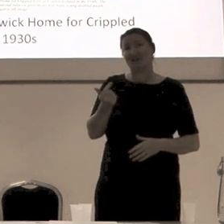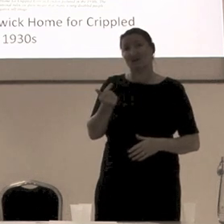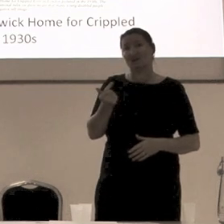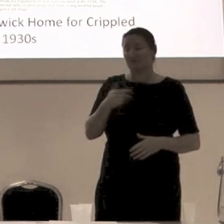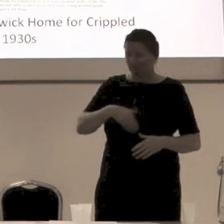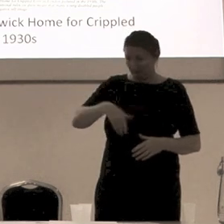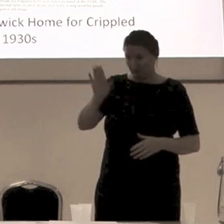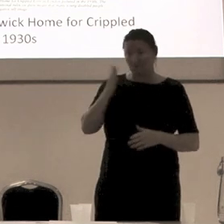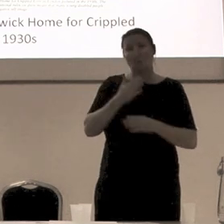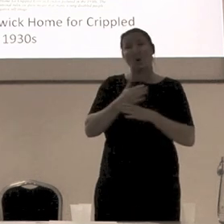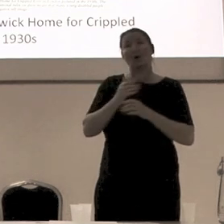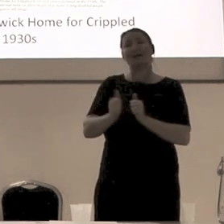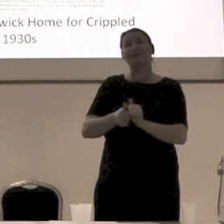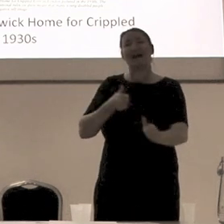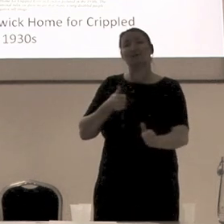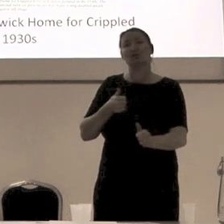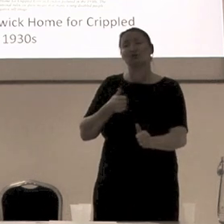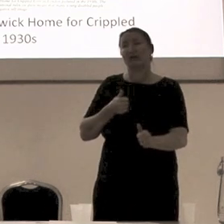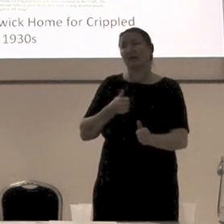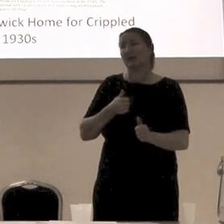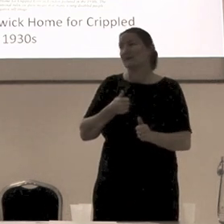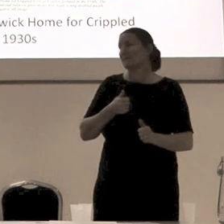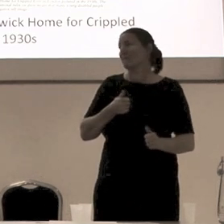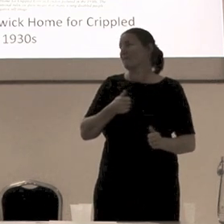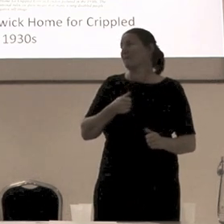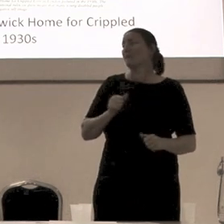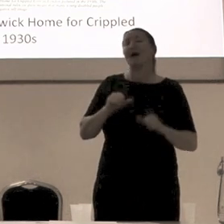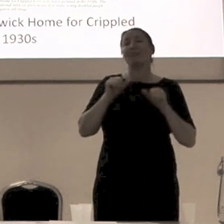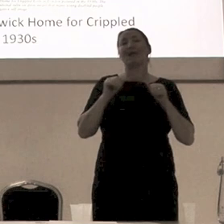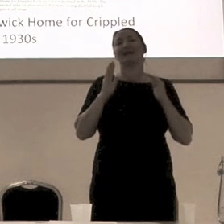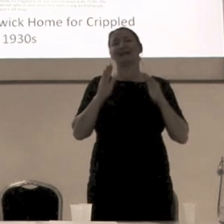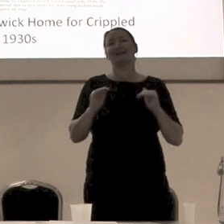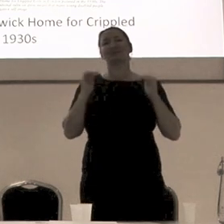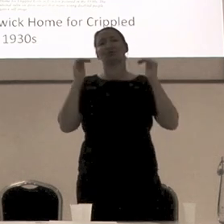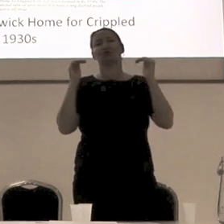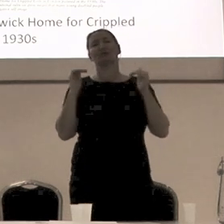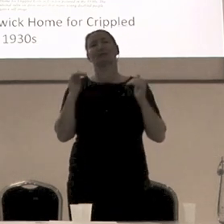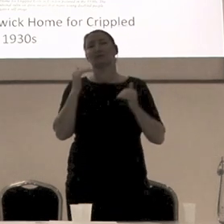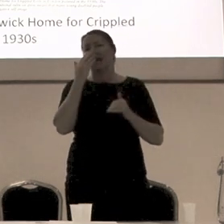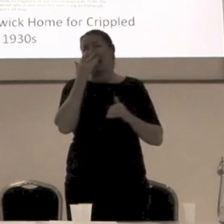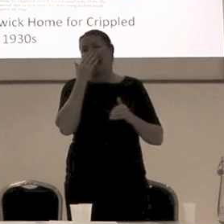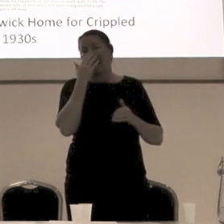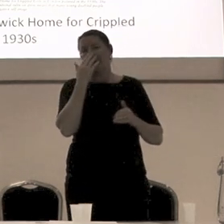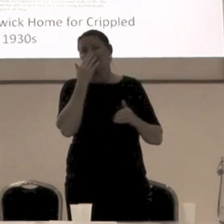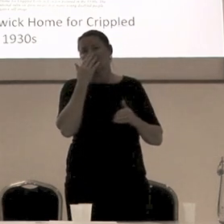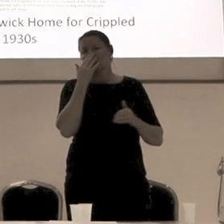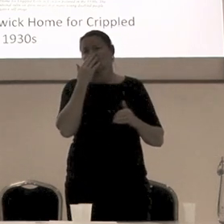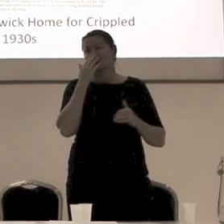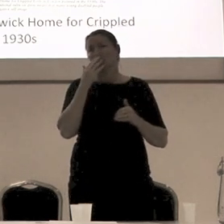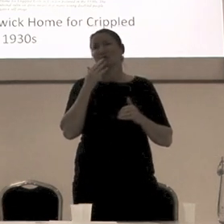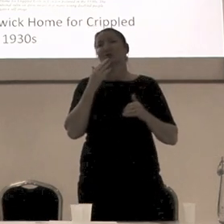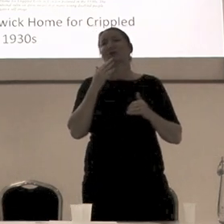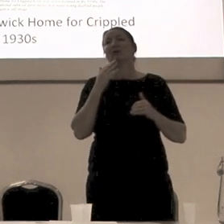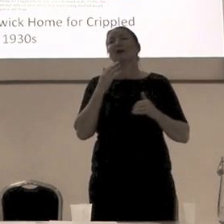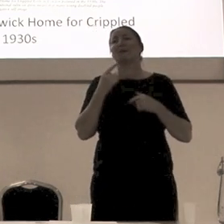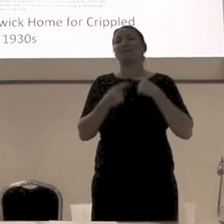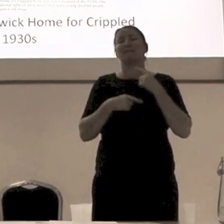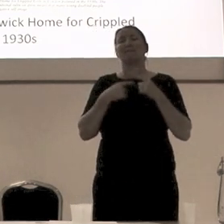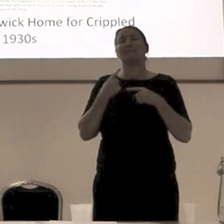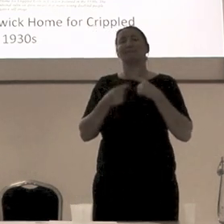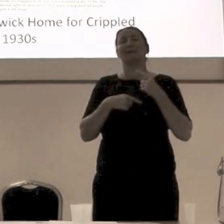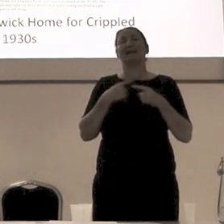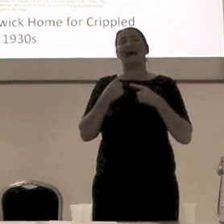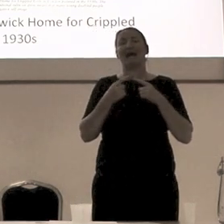and work in a factory, and then it went up to that they couldn't work at weekends, and then eventually after